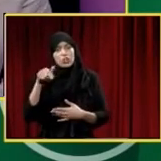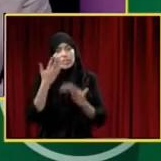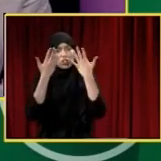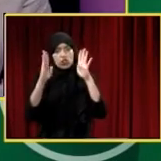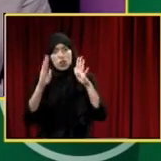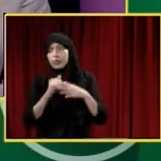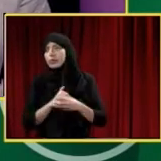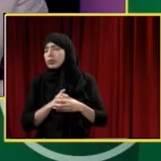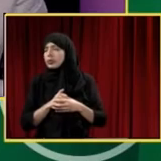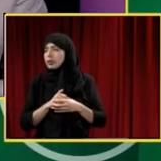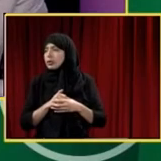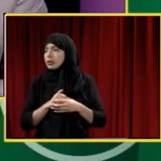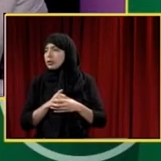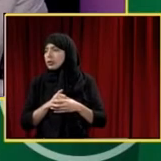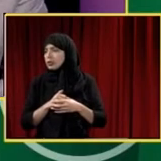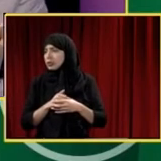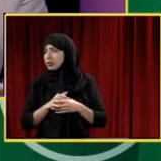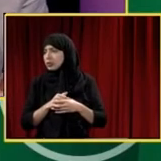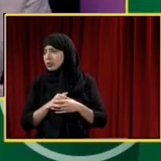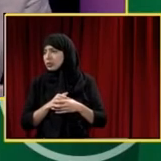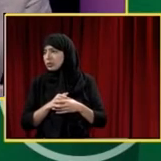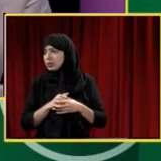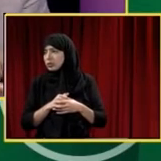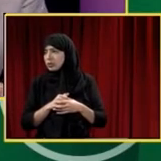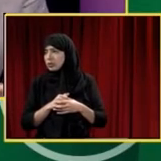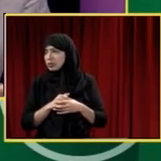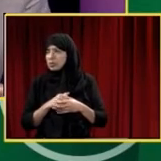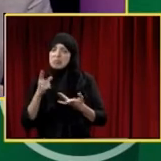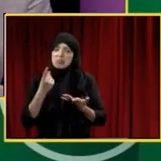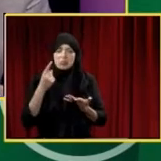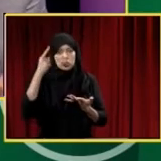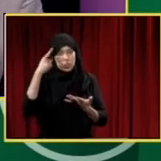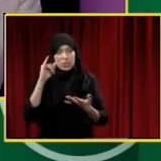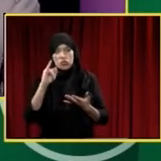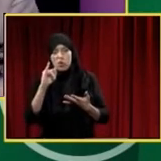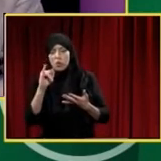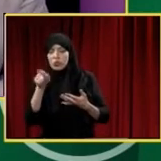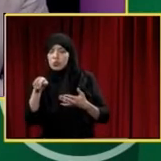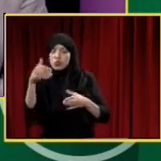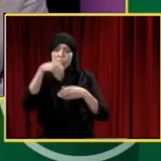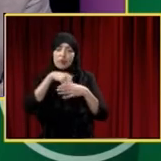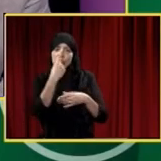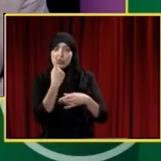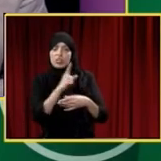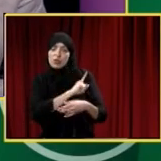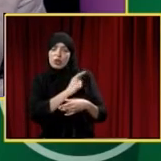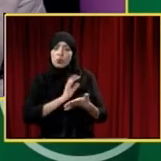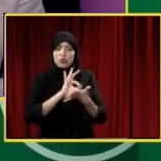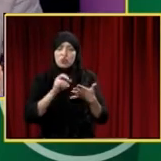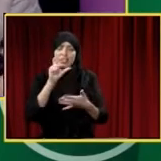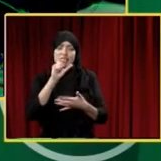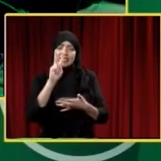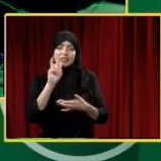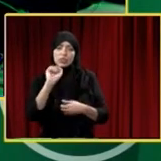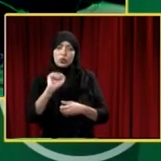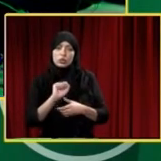Is there anything wrong with doing it for your CV? Say there's so many good charities out there doing some amazing work. Is there anything wrong with doing it for